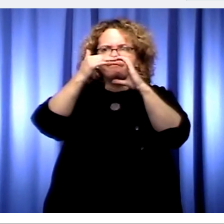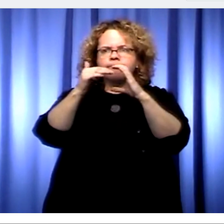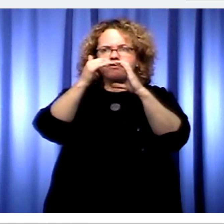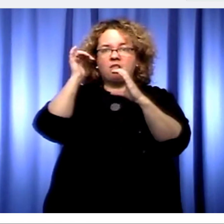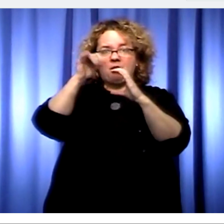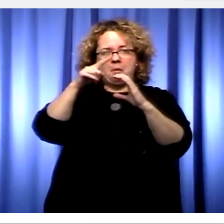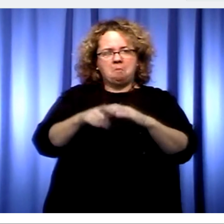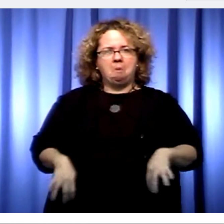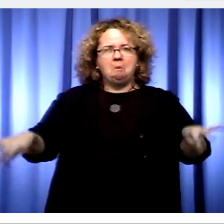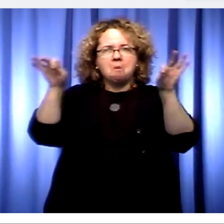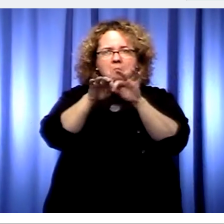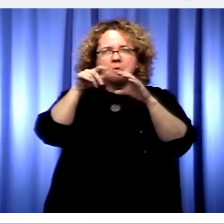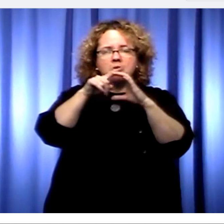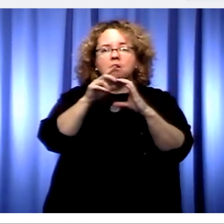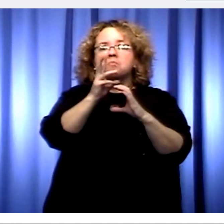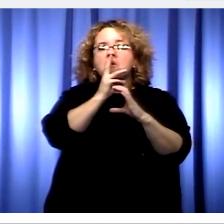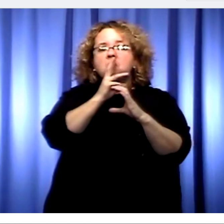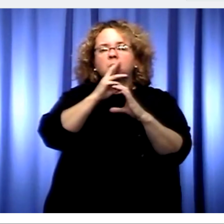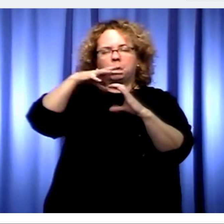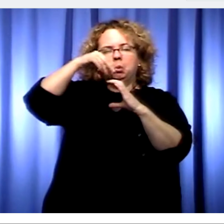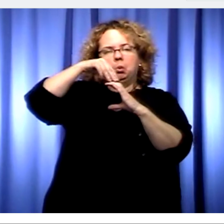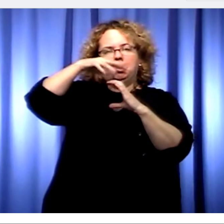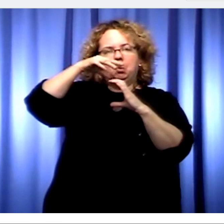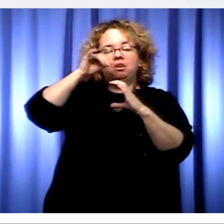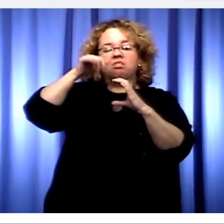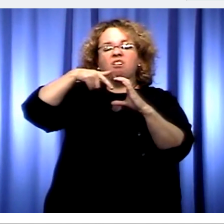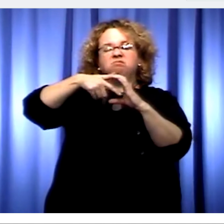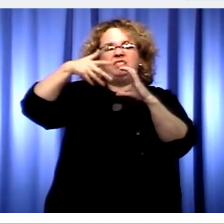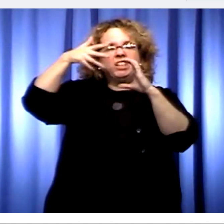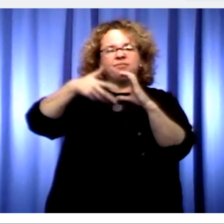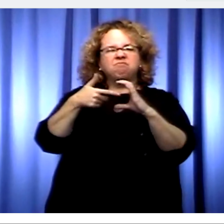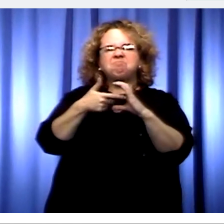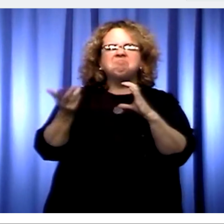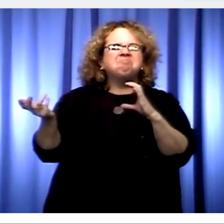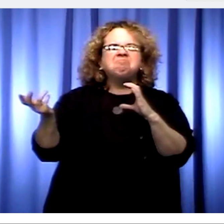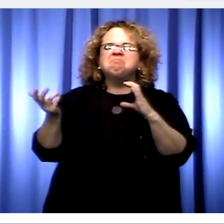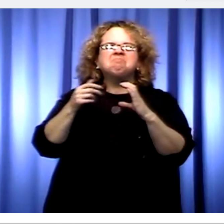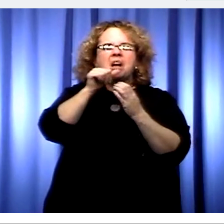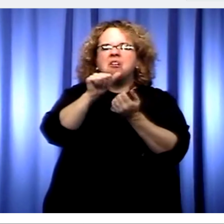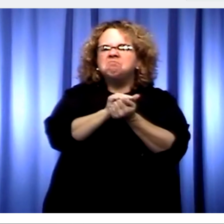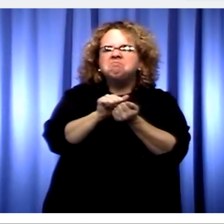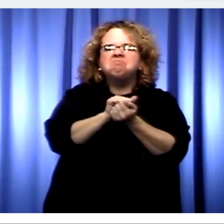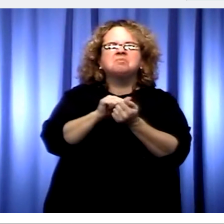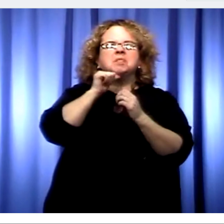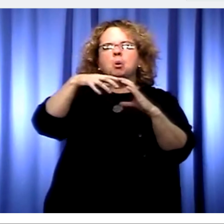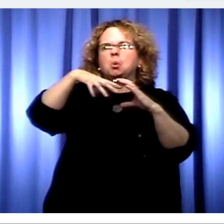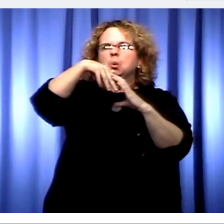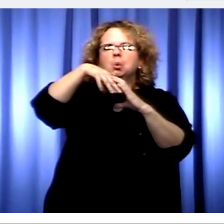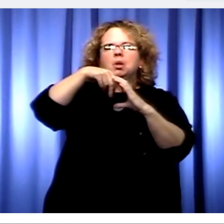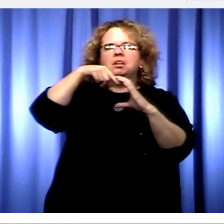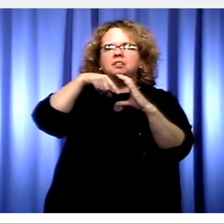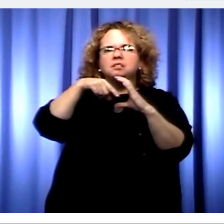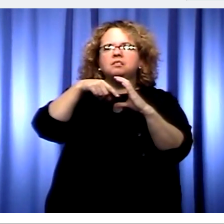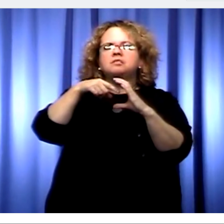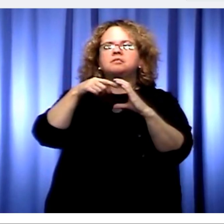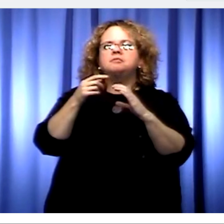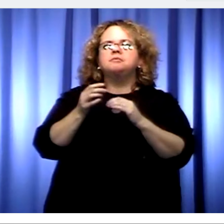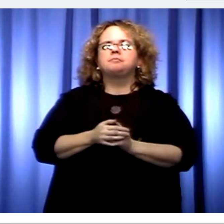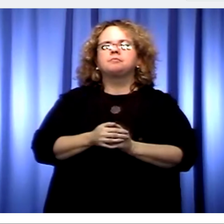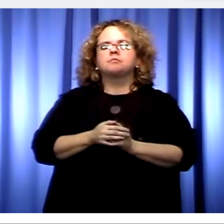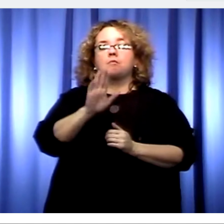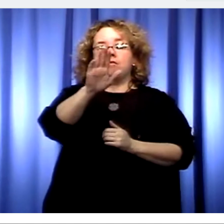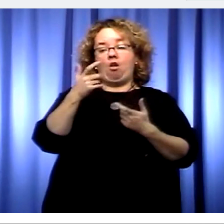the intestines, where I said before the inner lining of this large intestine is different than